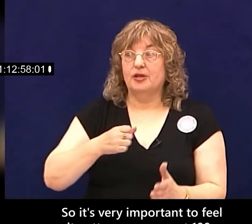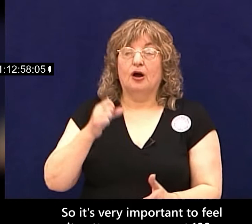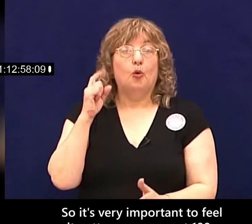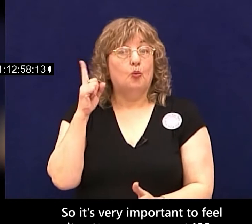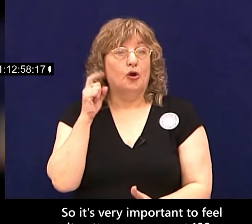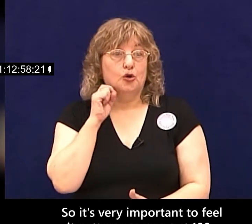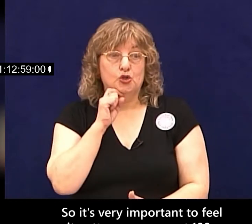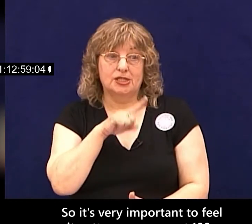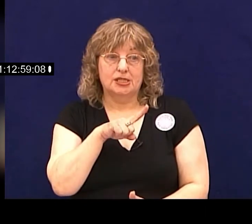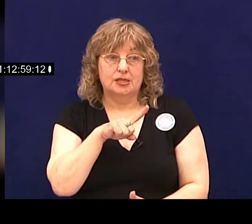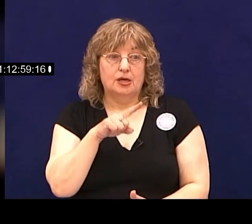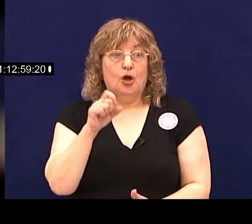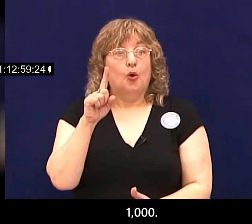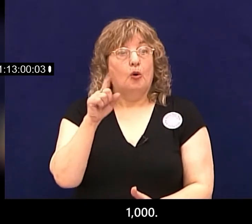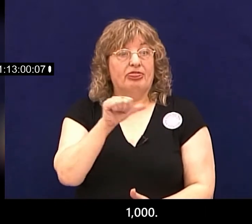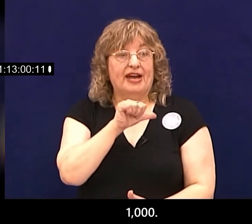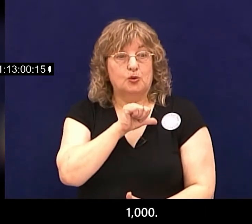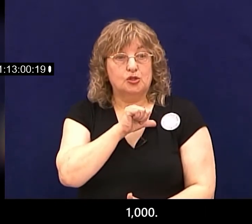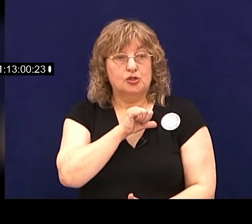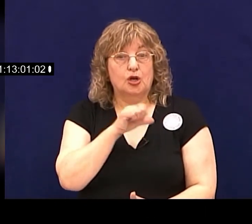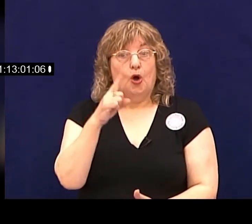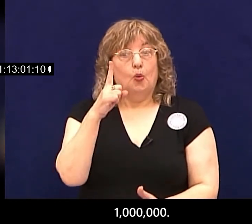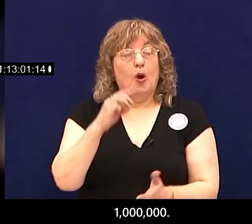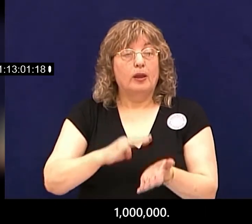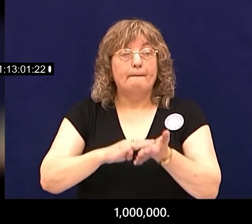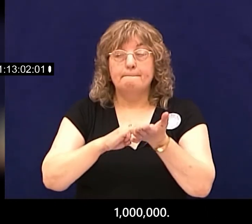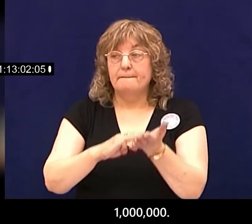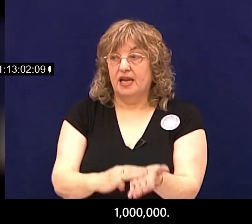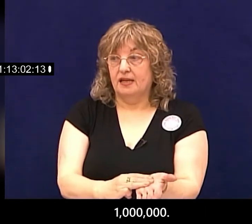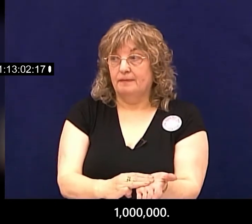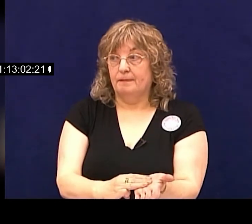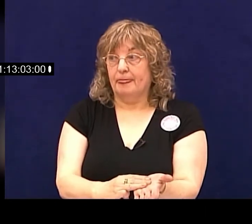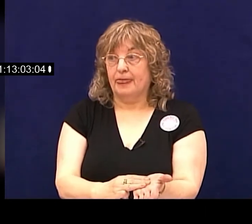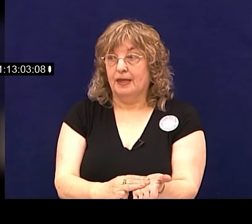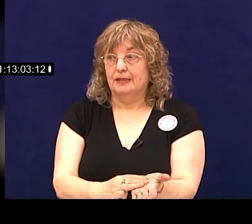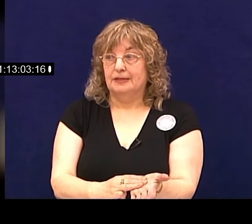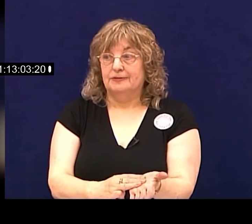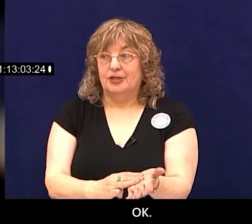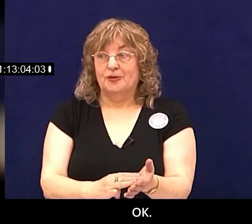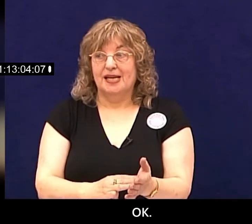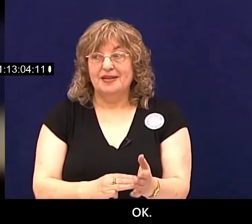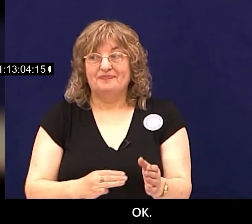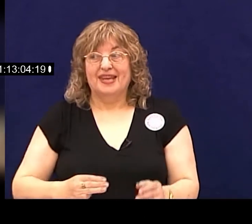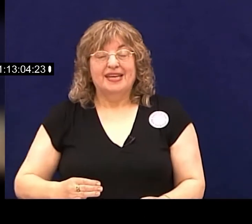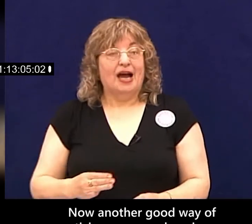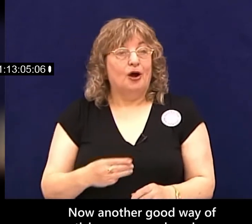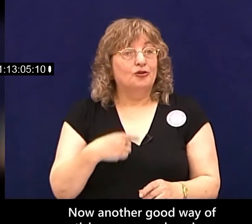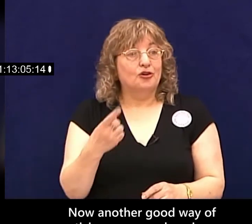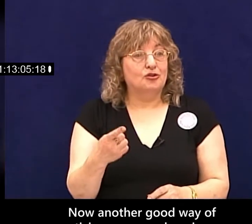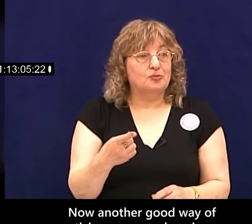got 100, 1,000, 1 million. Okay? Now, another good way